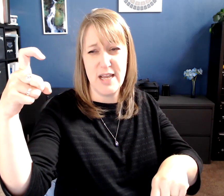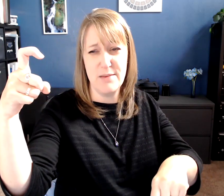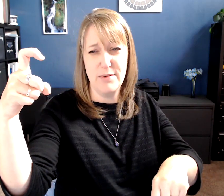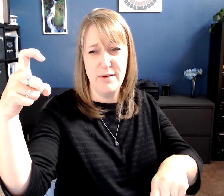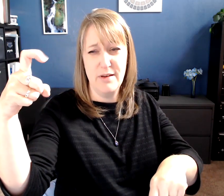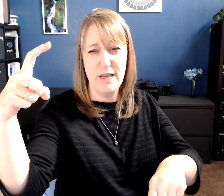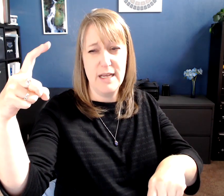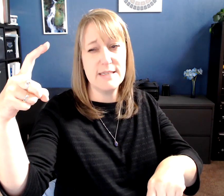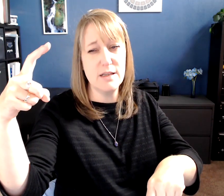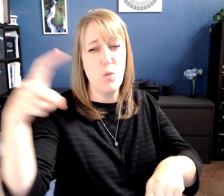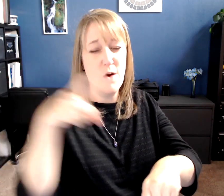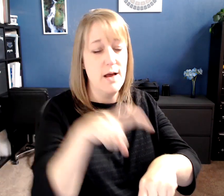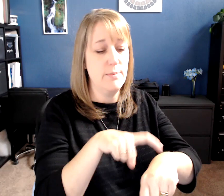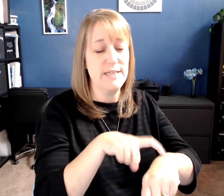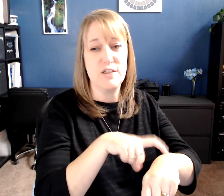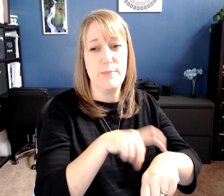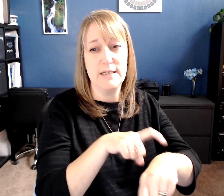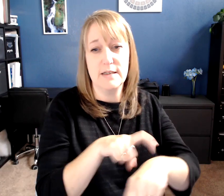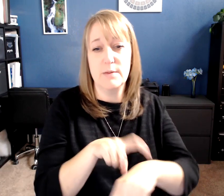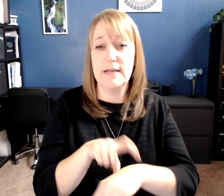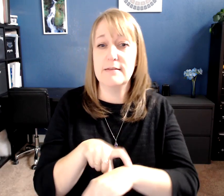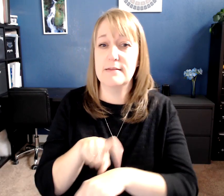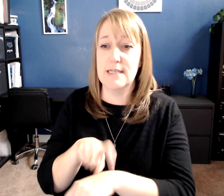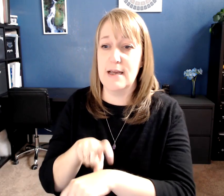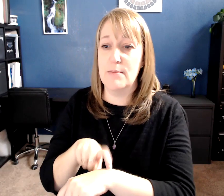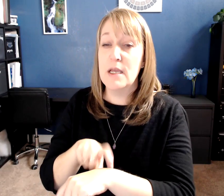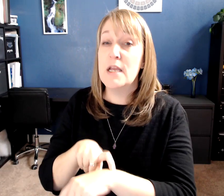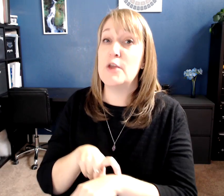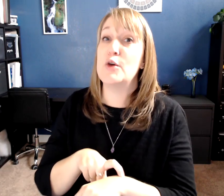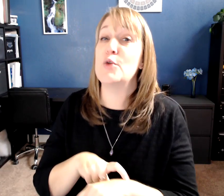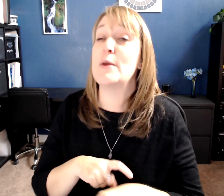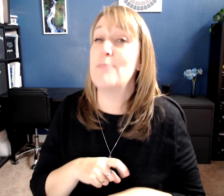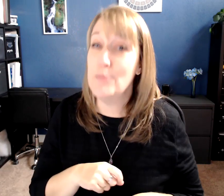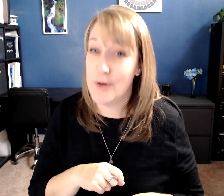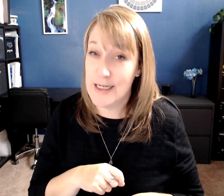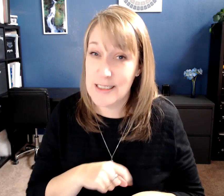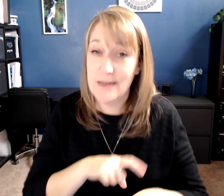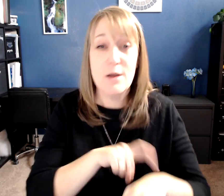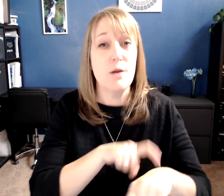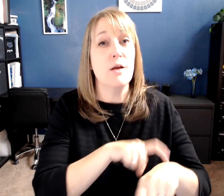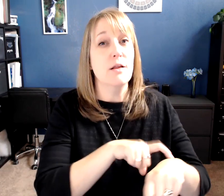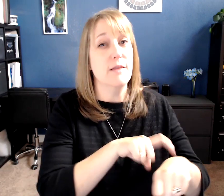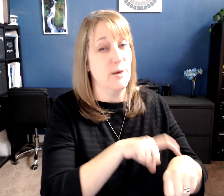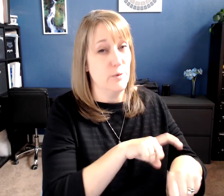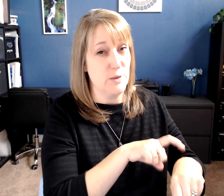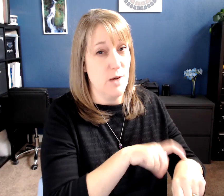shape. It's still a 1, but it's just bent a little bit. Time. Now you can remember it like a